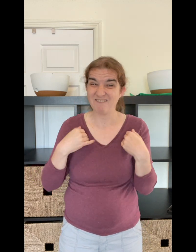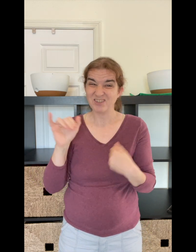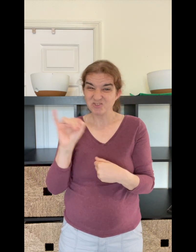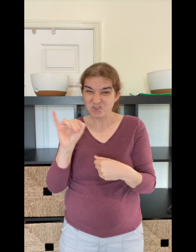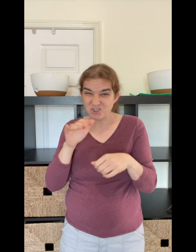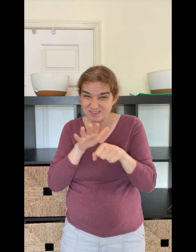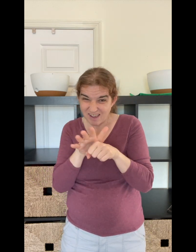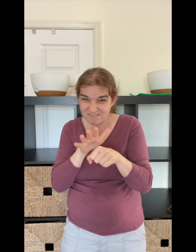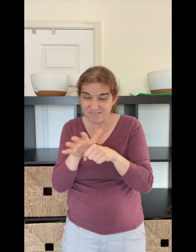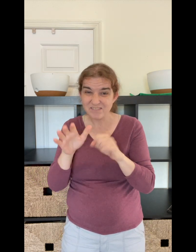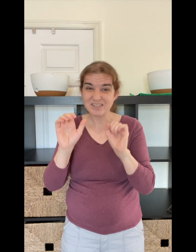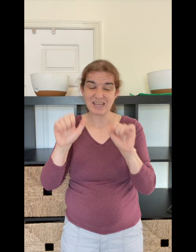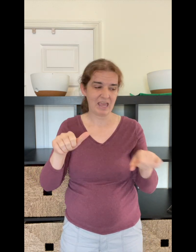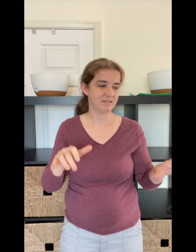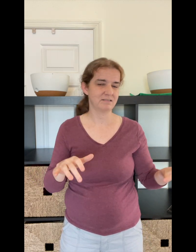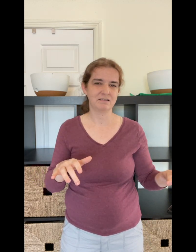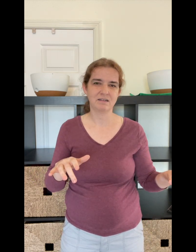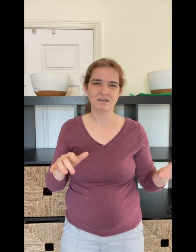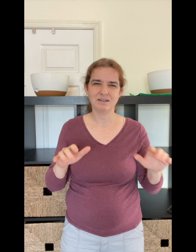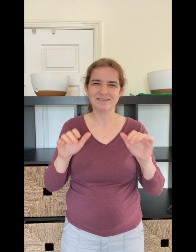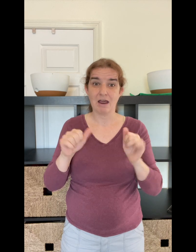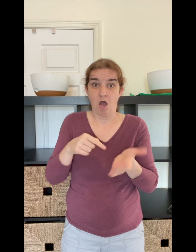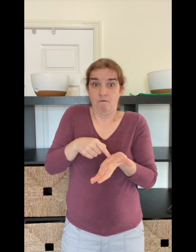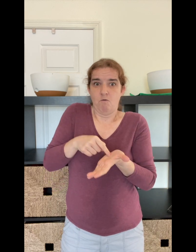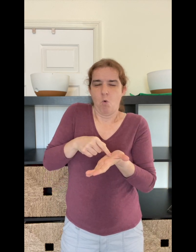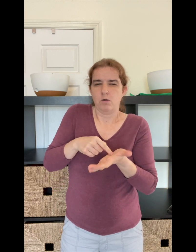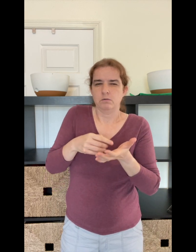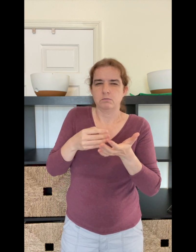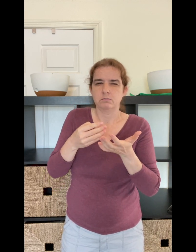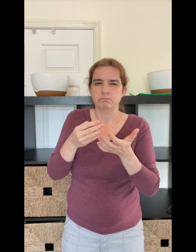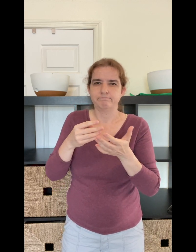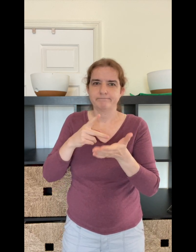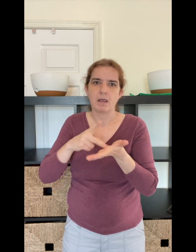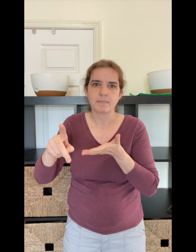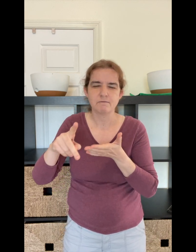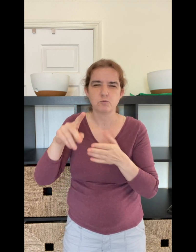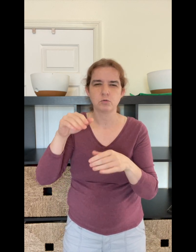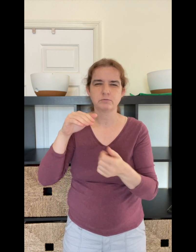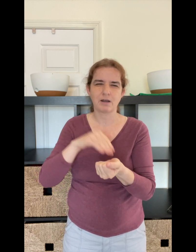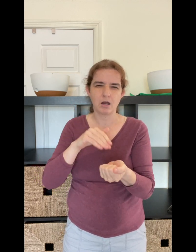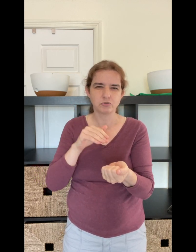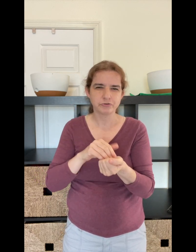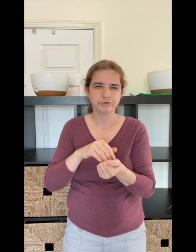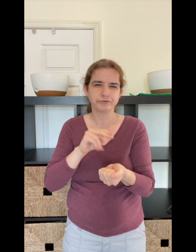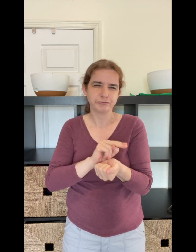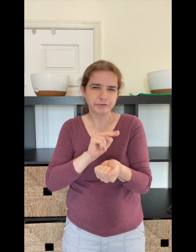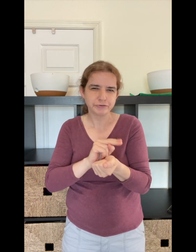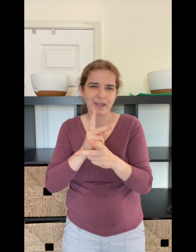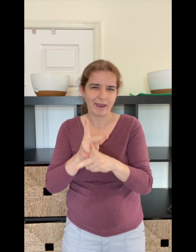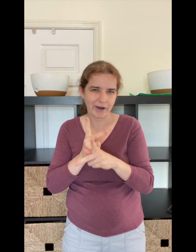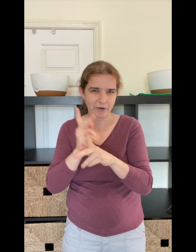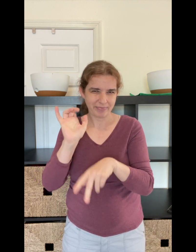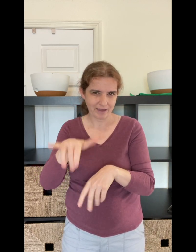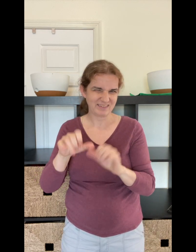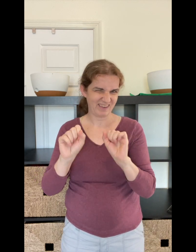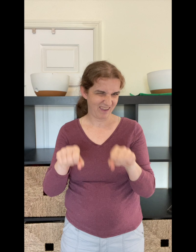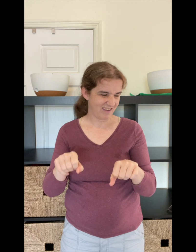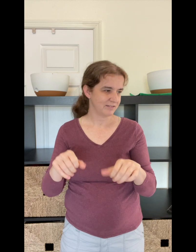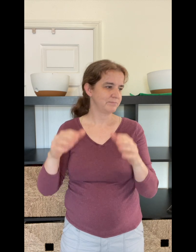doctor? Do you have insurance? Do you have enough insurance that you can afford to pay for a doctor, to go see a nurse, to get